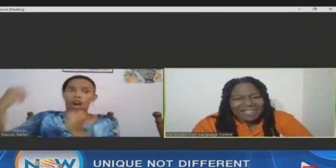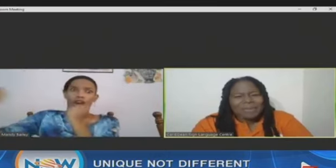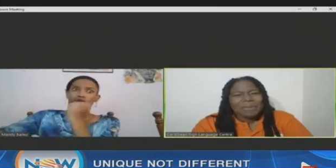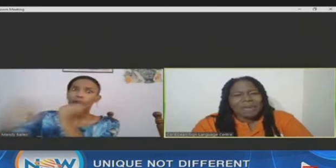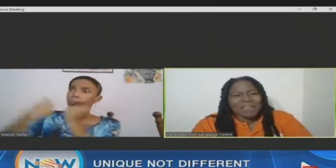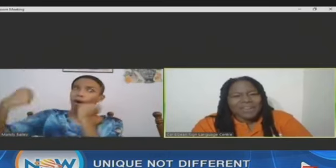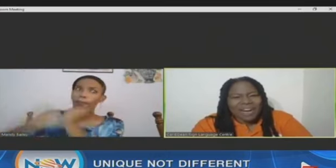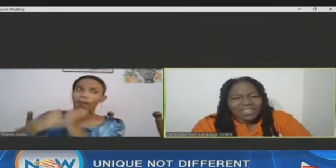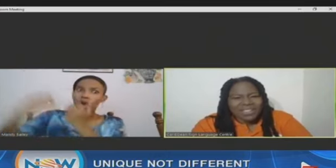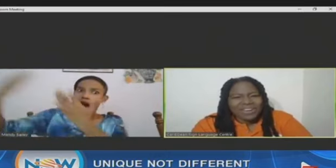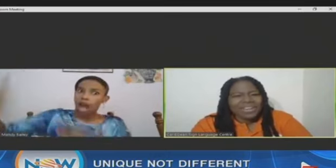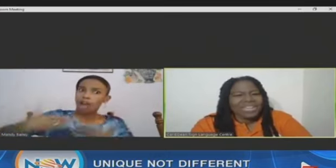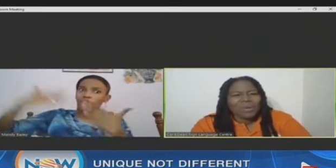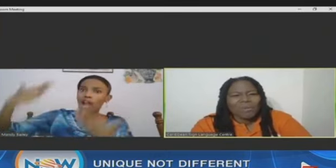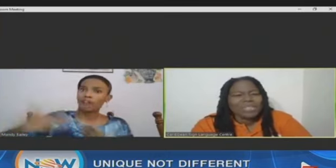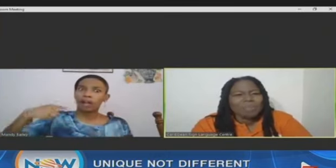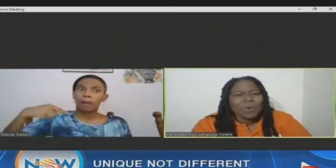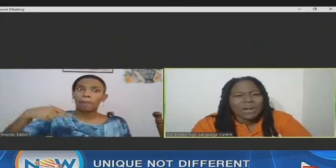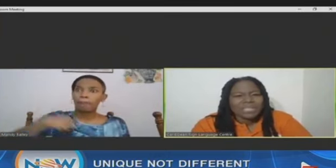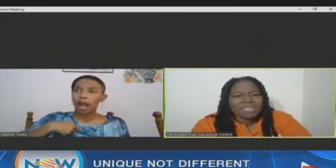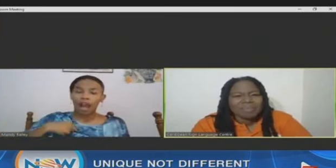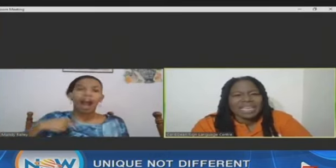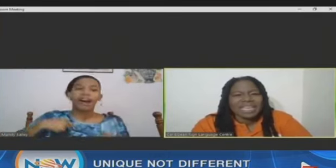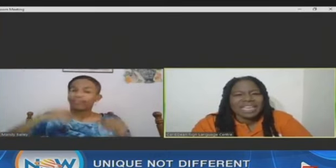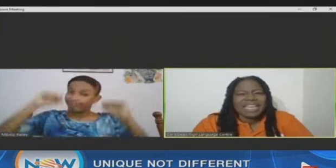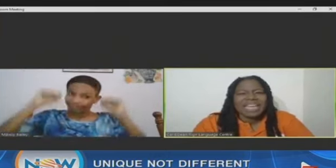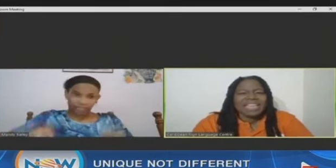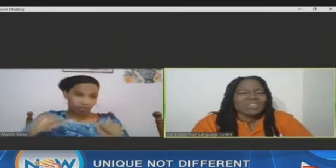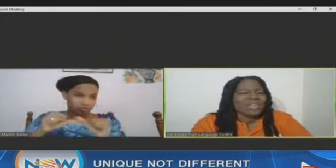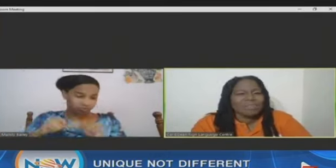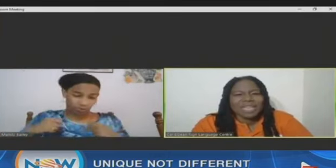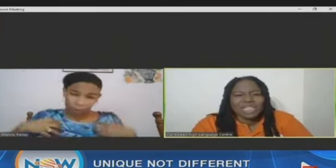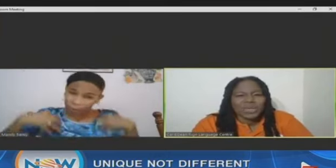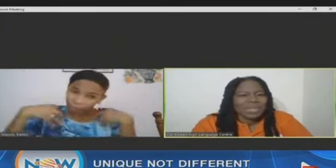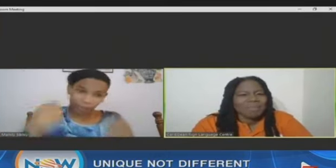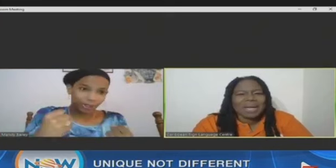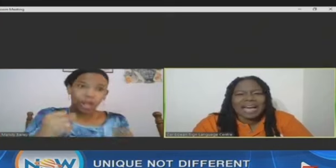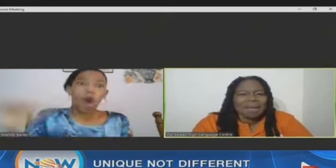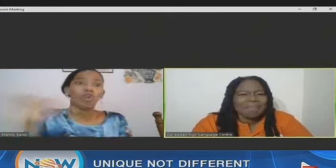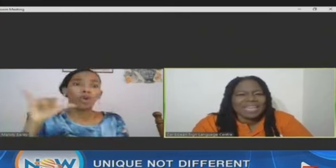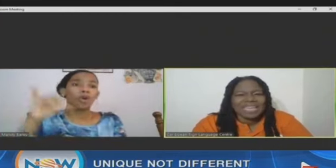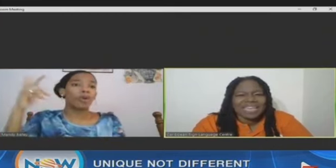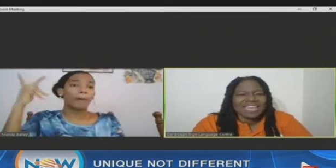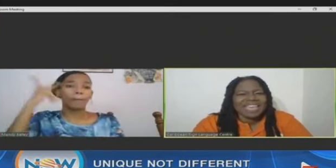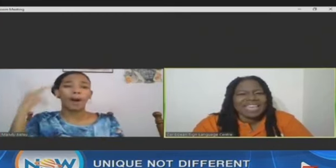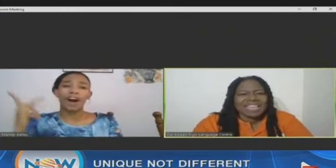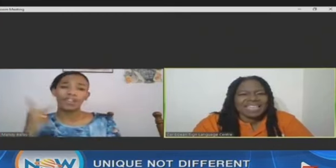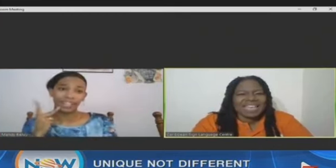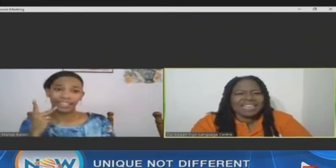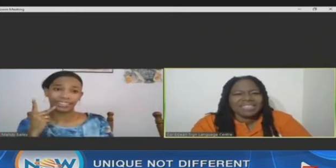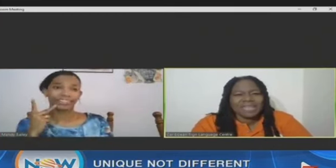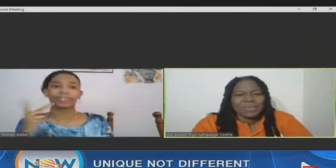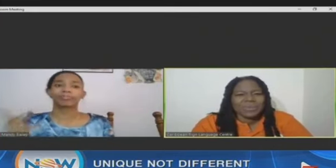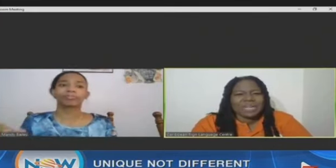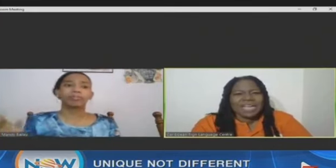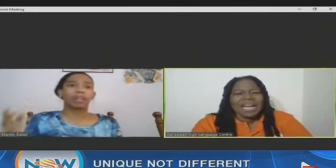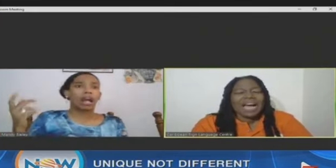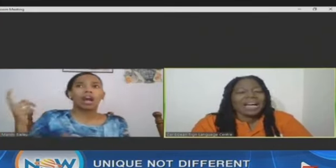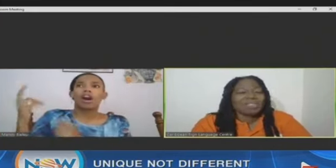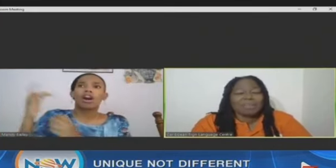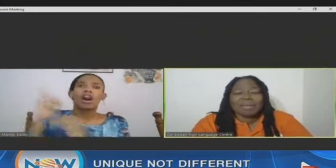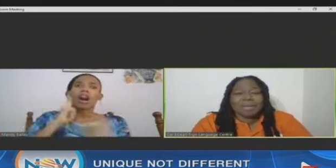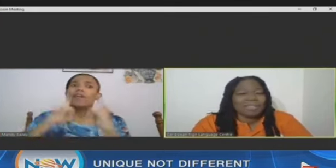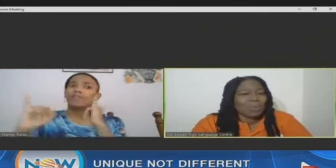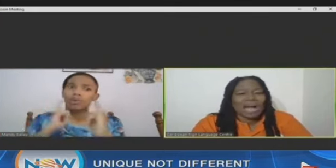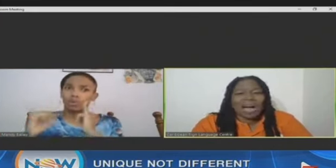And my father, he always supports me. He tries to make sure that I'm happy, that I continue.